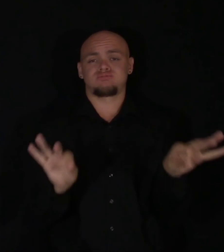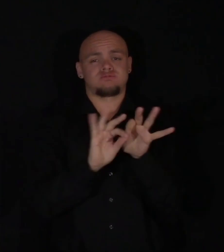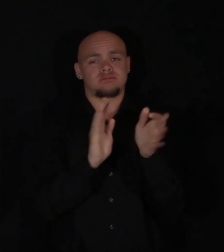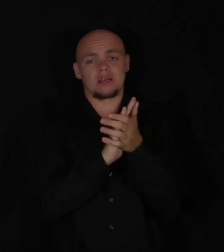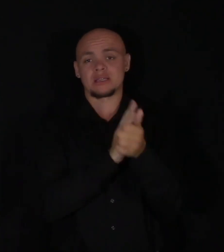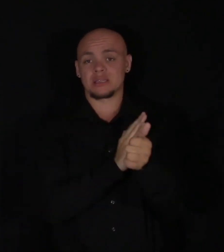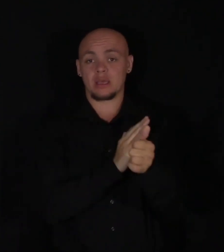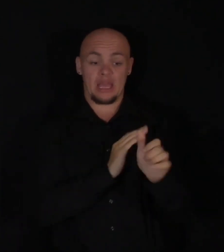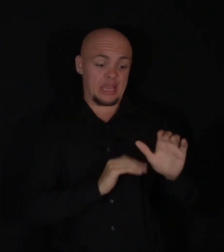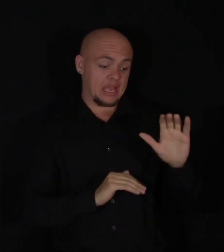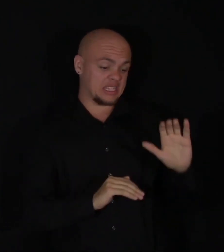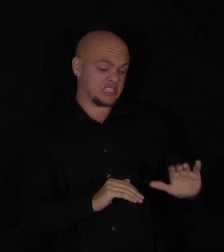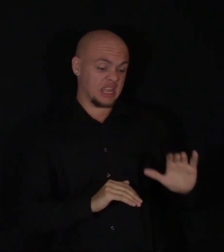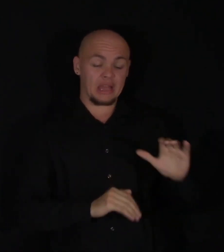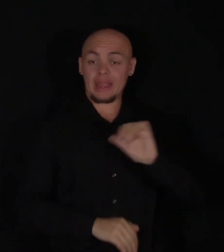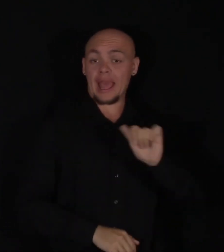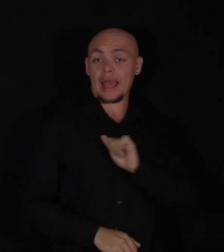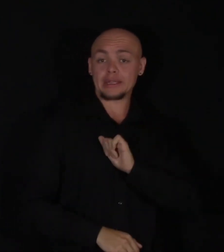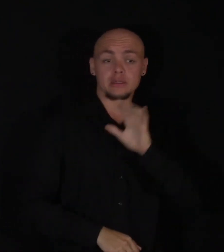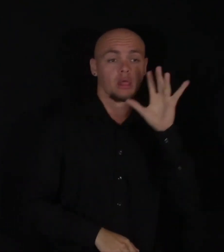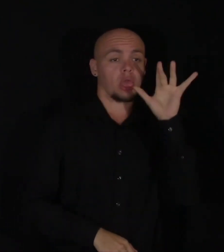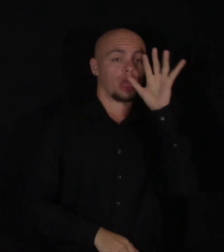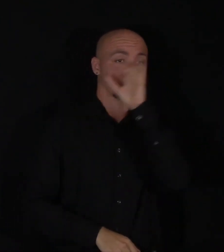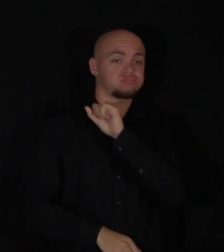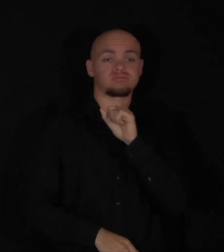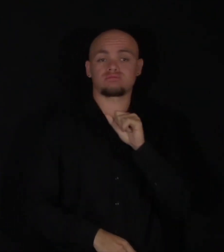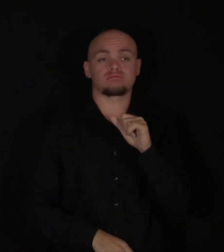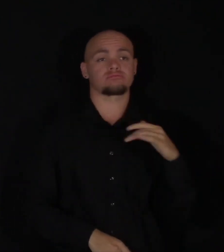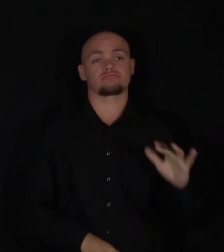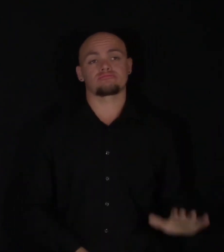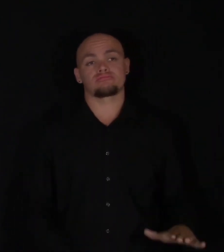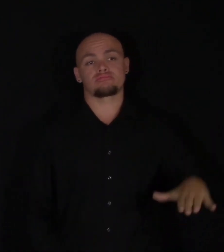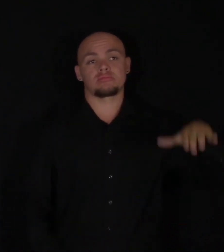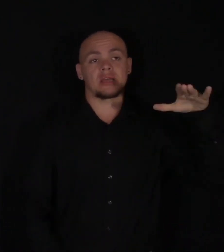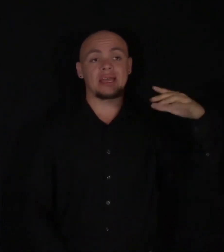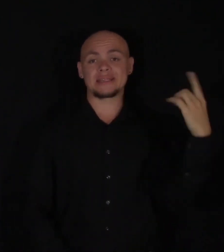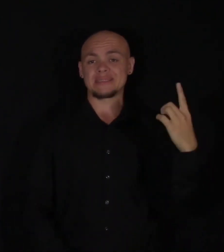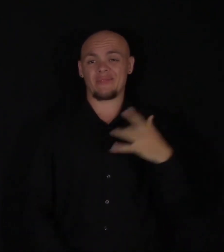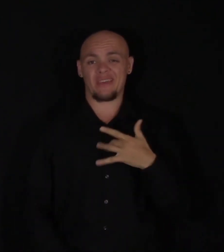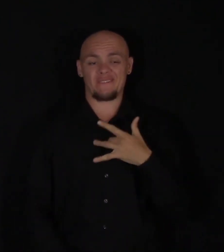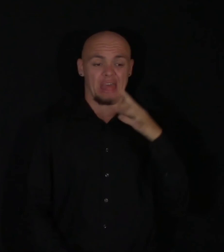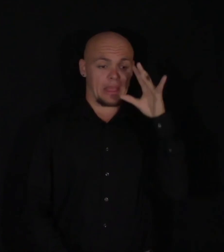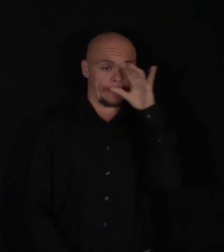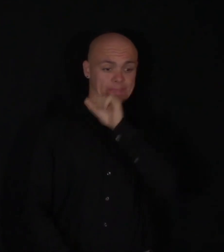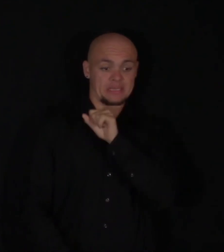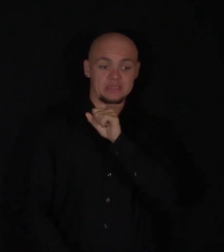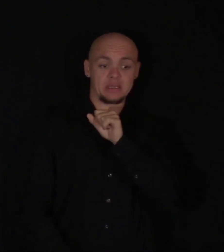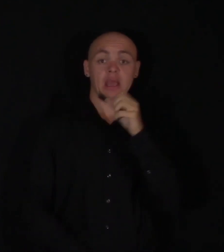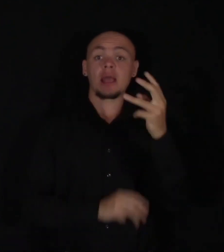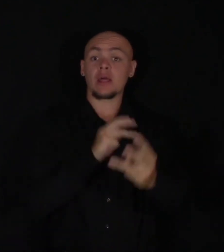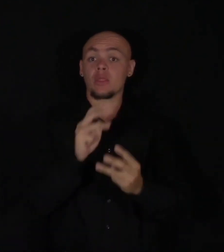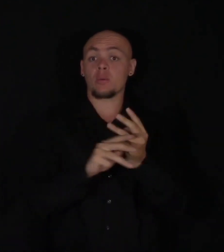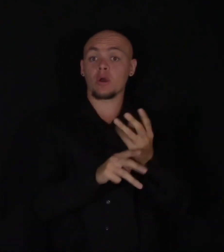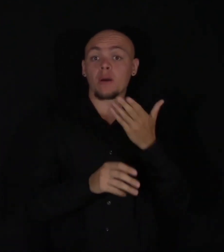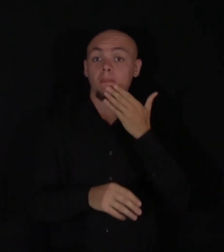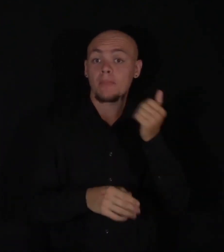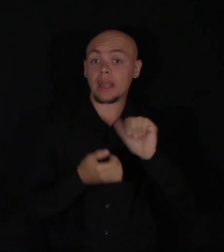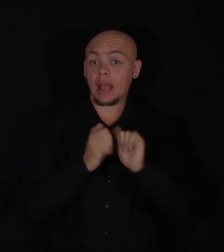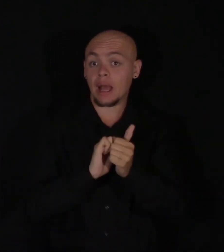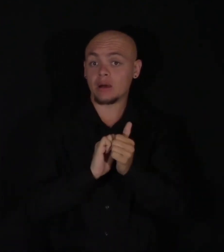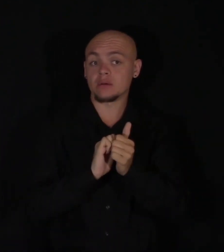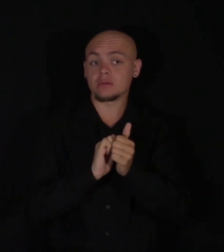that childlike attitude as they grow into adulthood and something's missing. And wouldn't the world be a better place if we didn't?